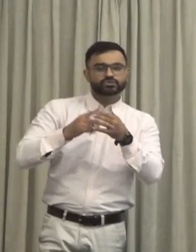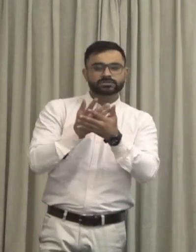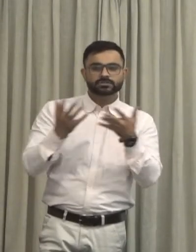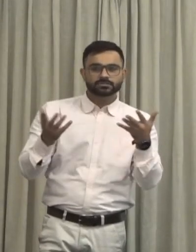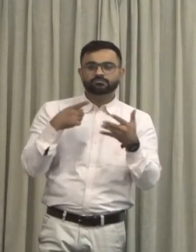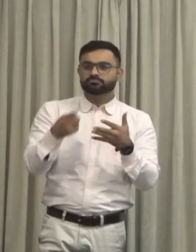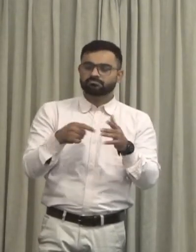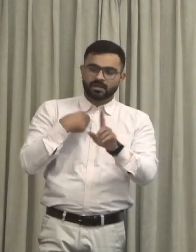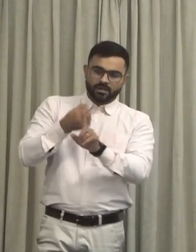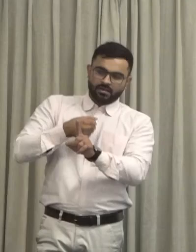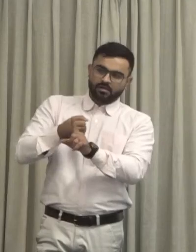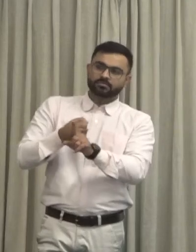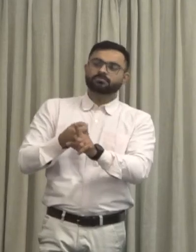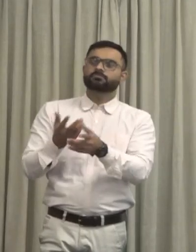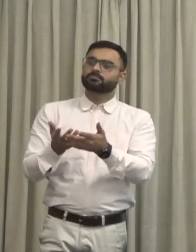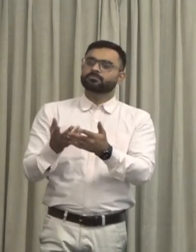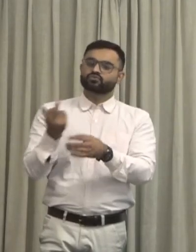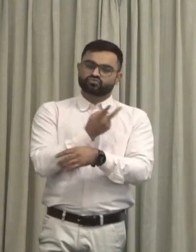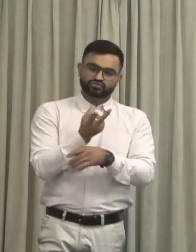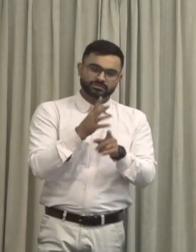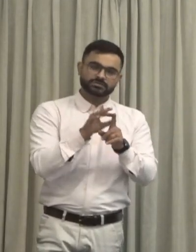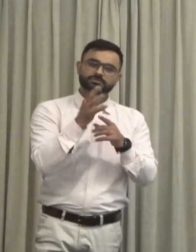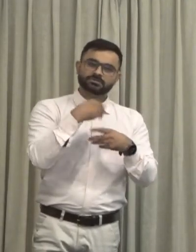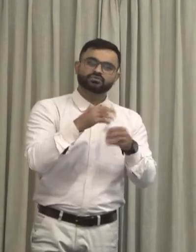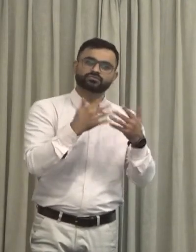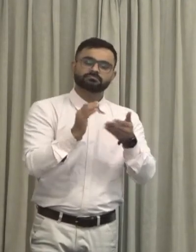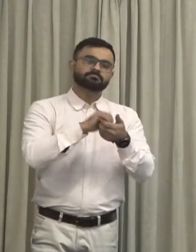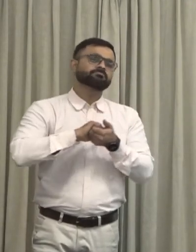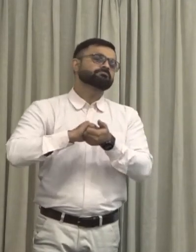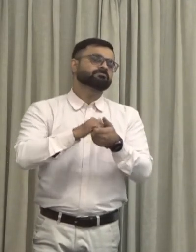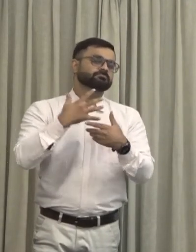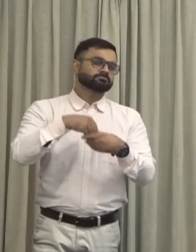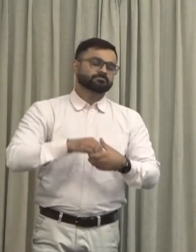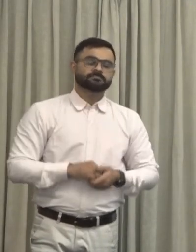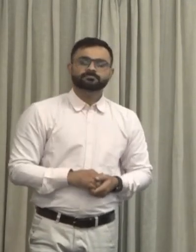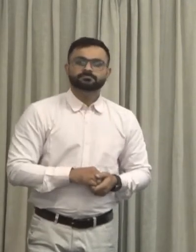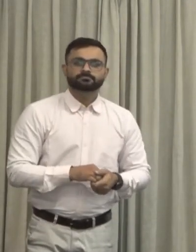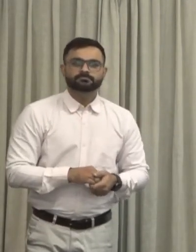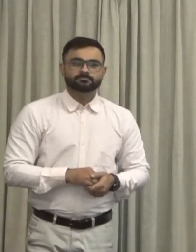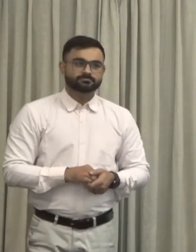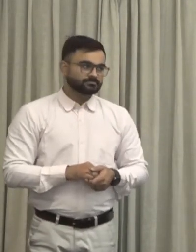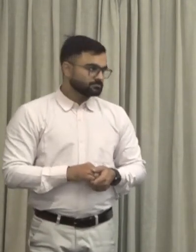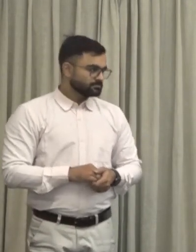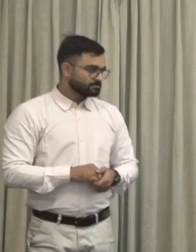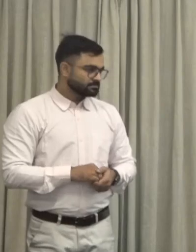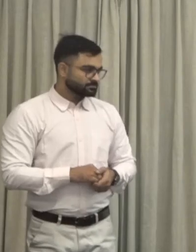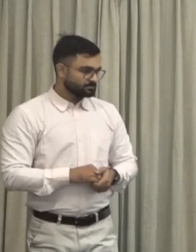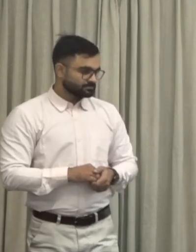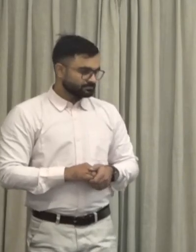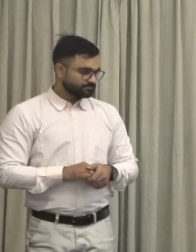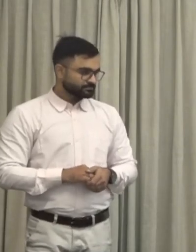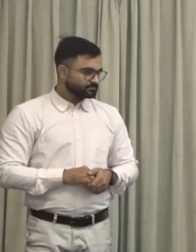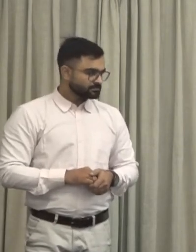that's the advocacy that the both of you have been engaged in also. Yes, sorry, Dr. Mani, you wanted to come in